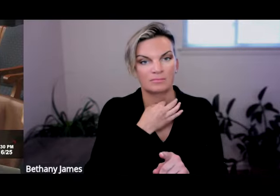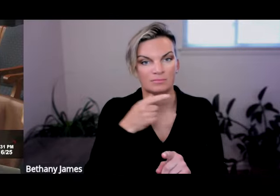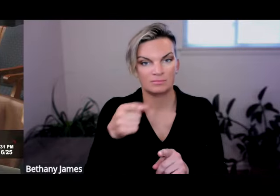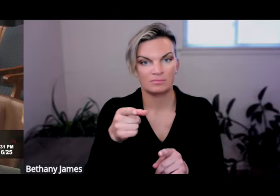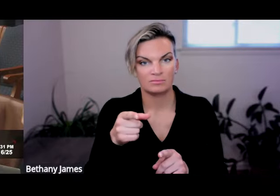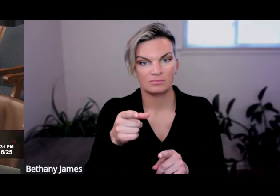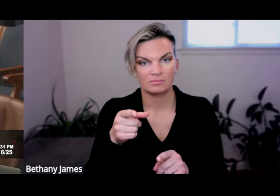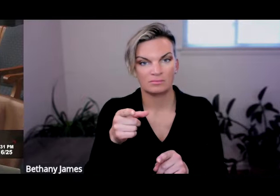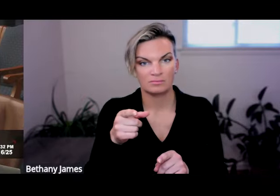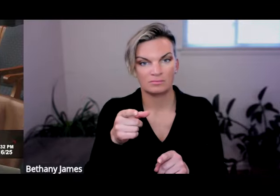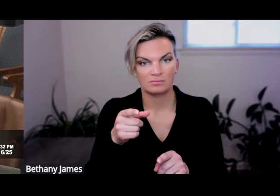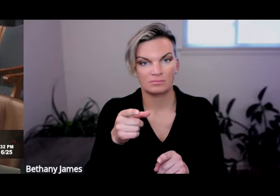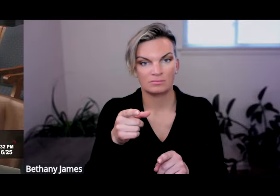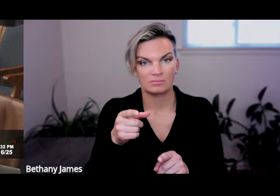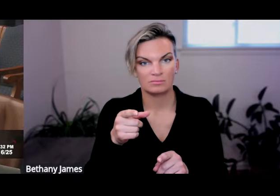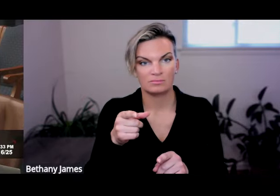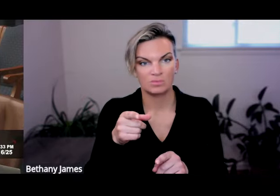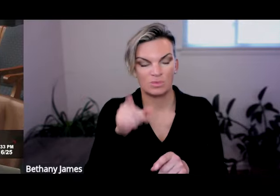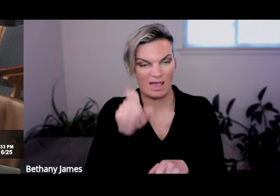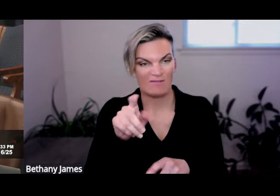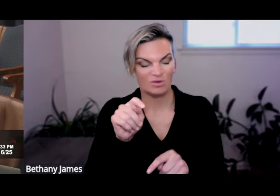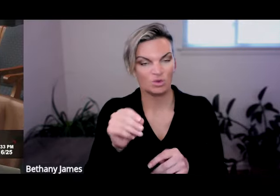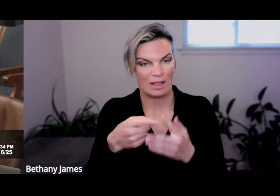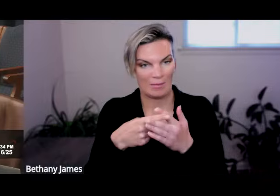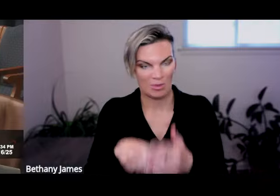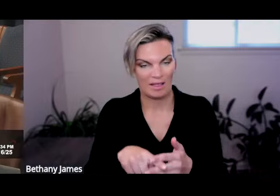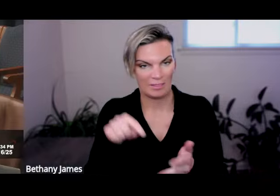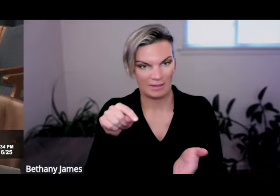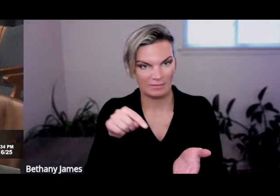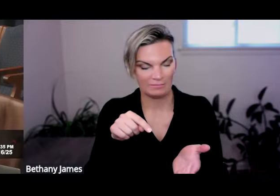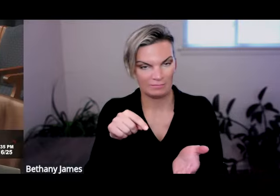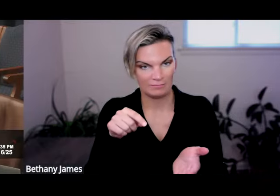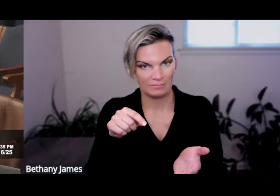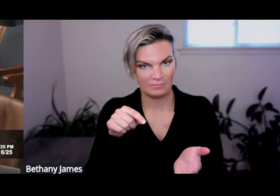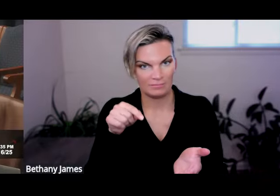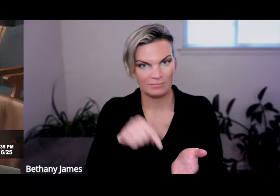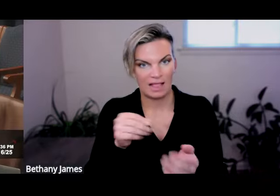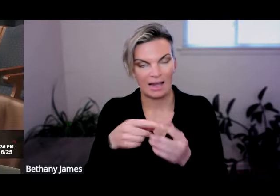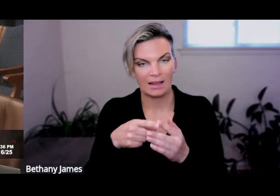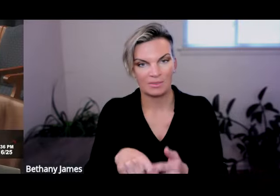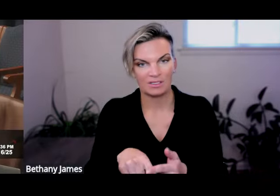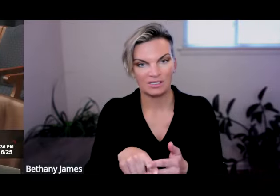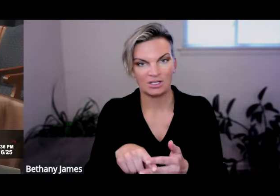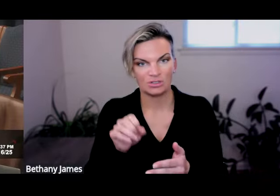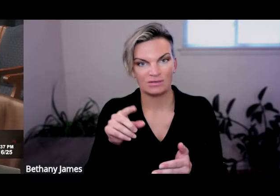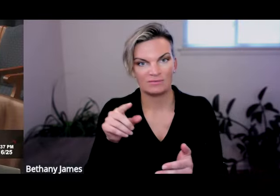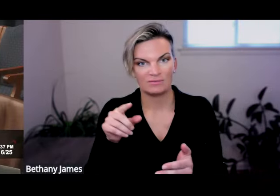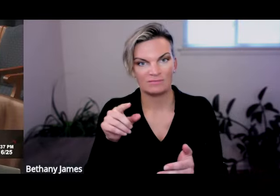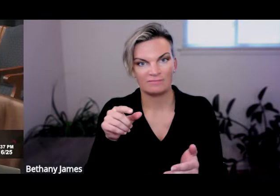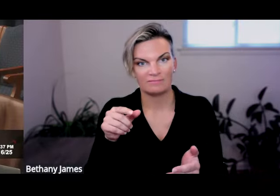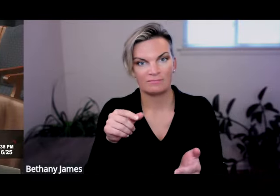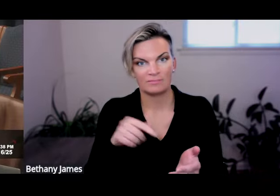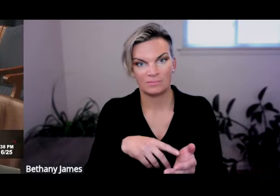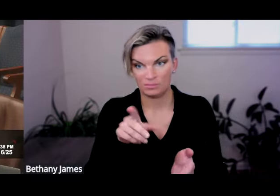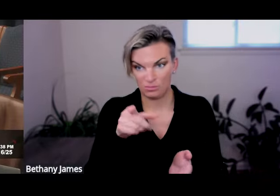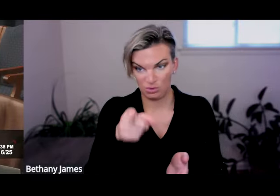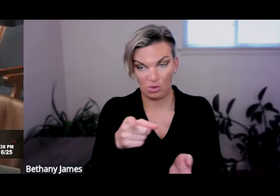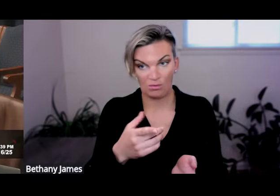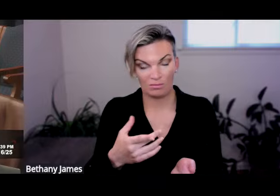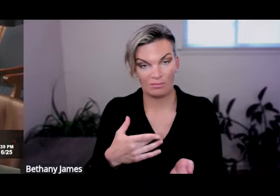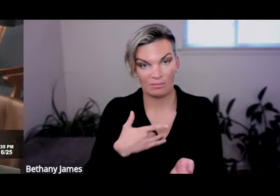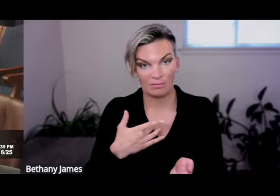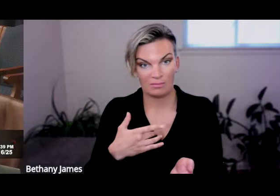the ones that implement this. As you think about the implementation of this, do you believe that as